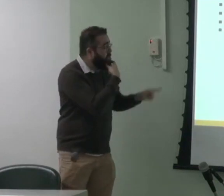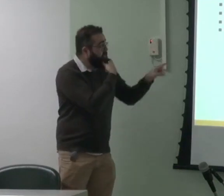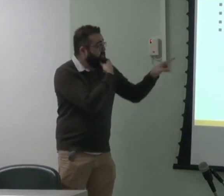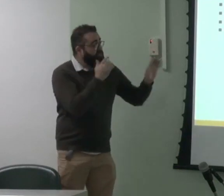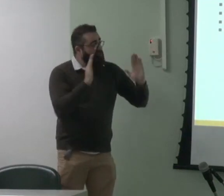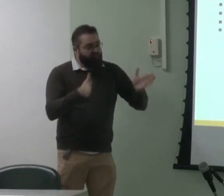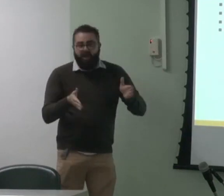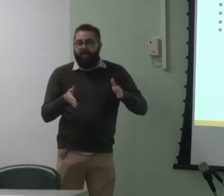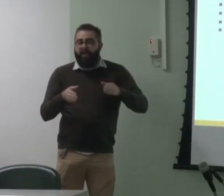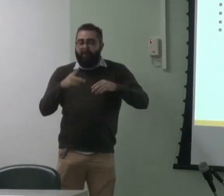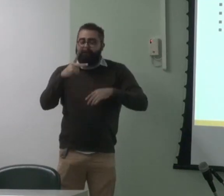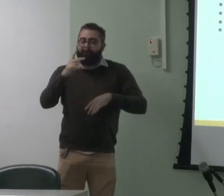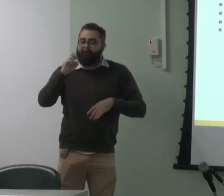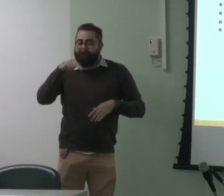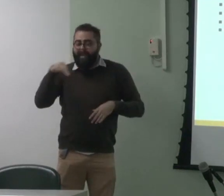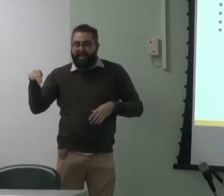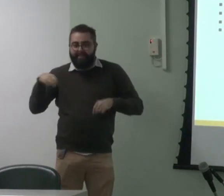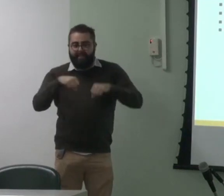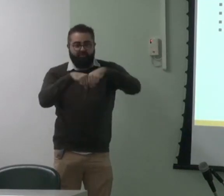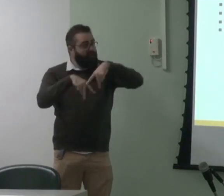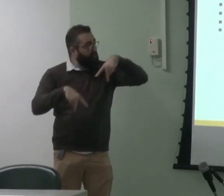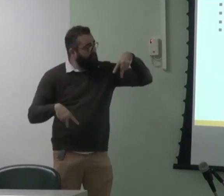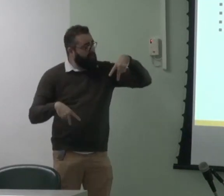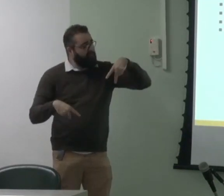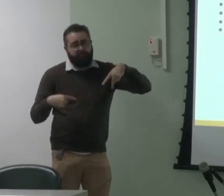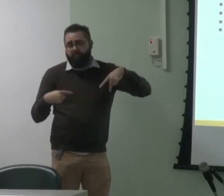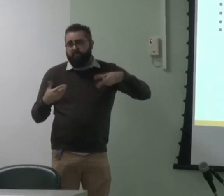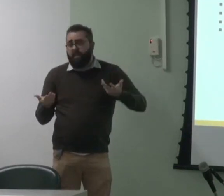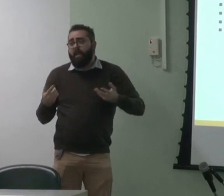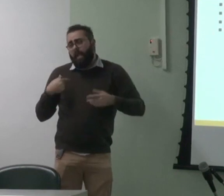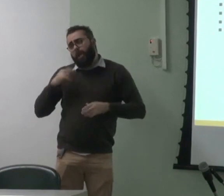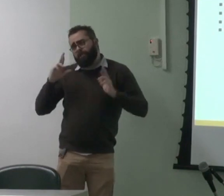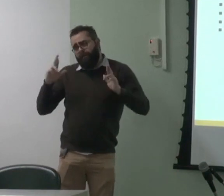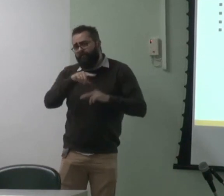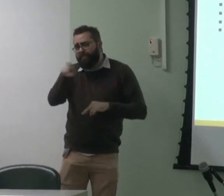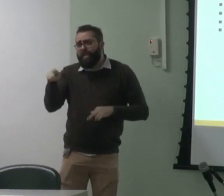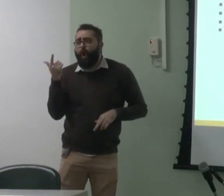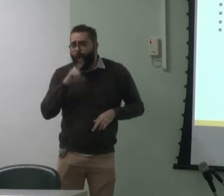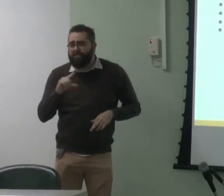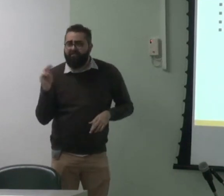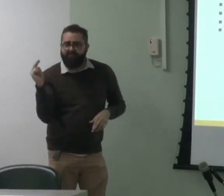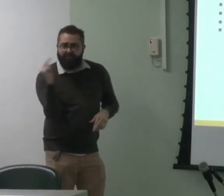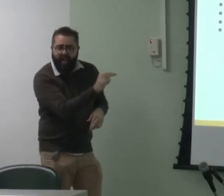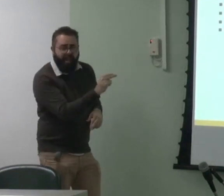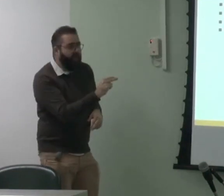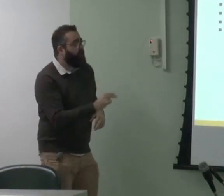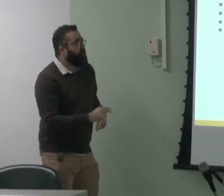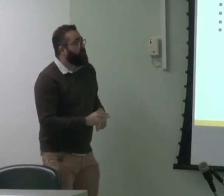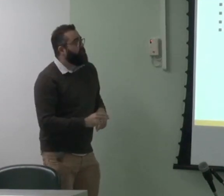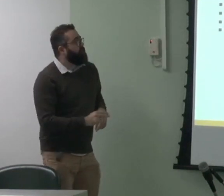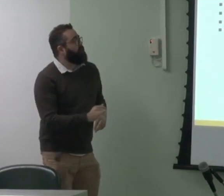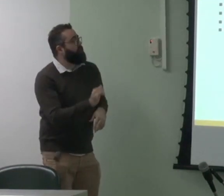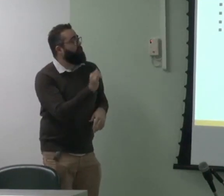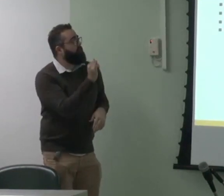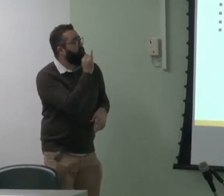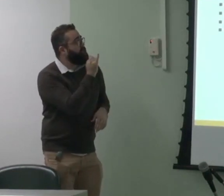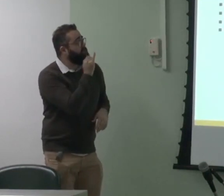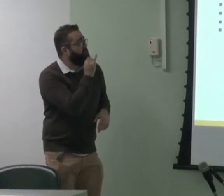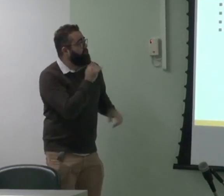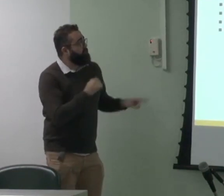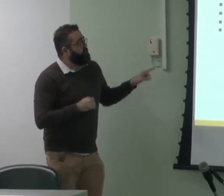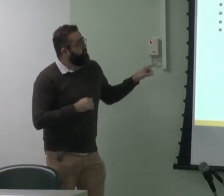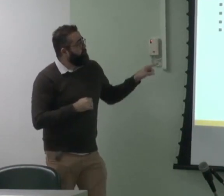I put there an example. I hope you can somehow see it from English